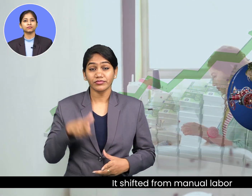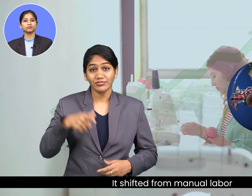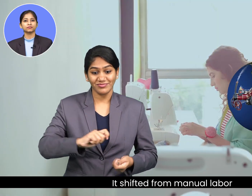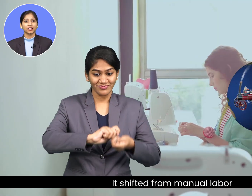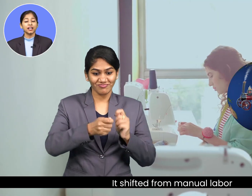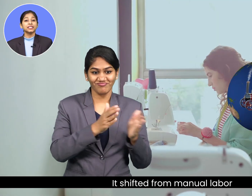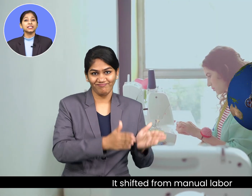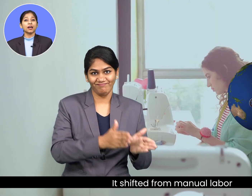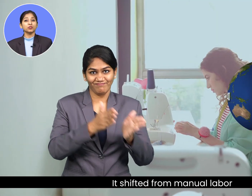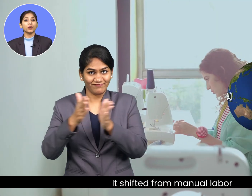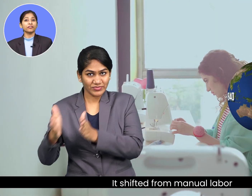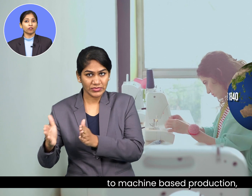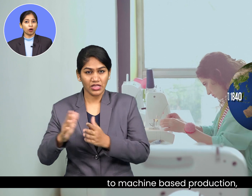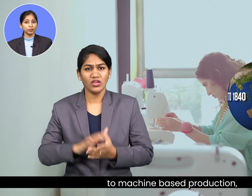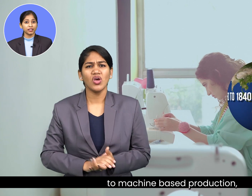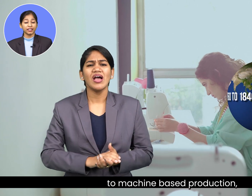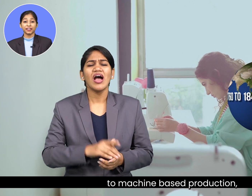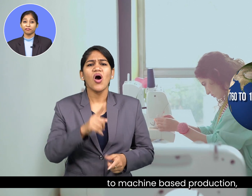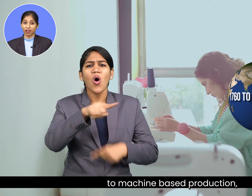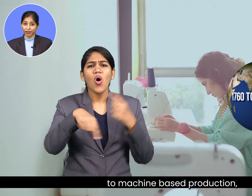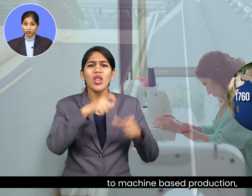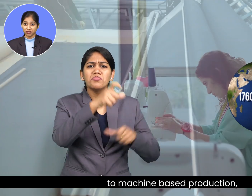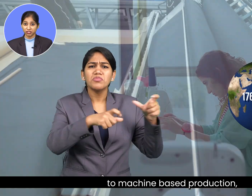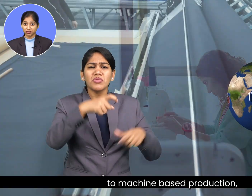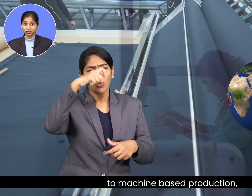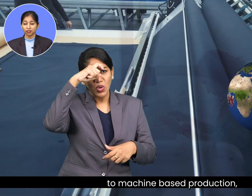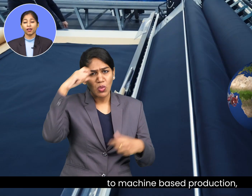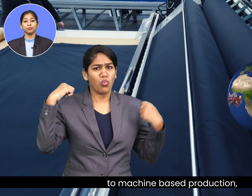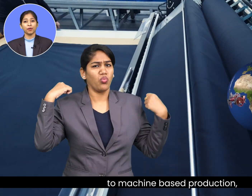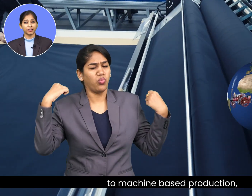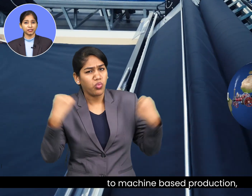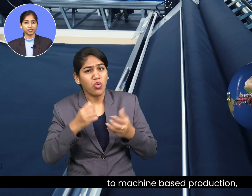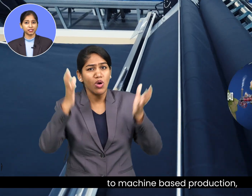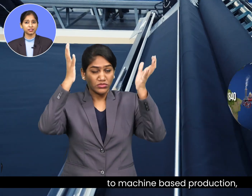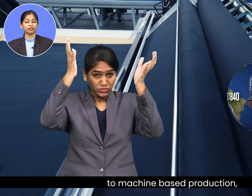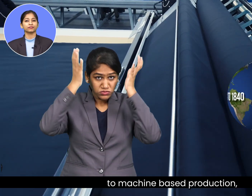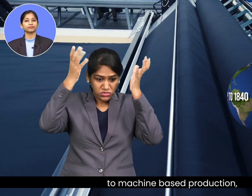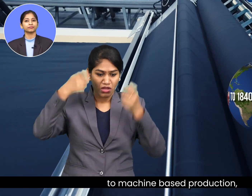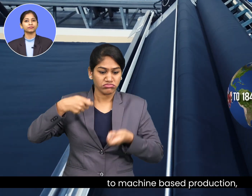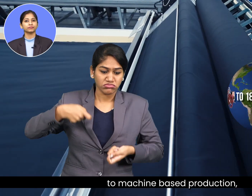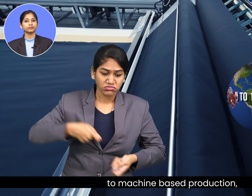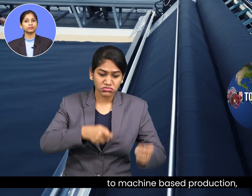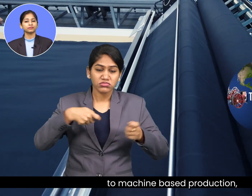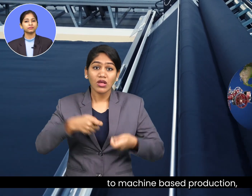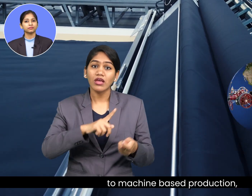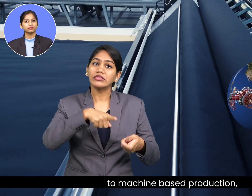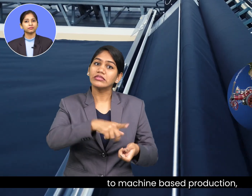It shifted from manual labor to machine-based production.